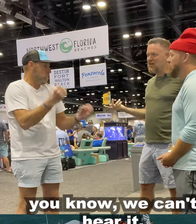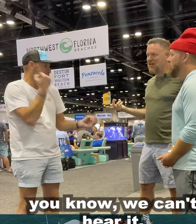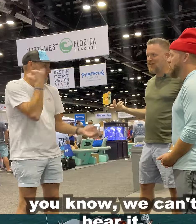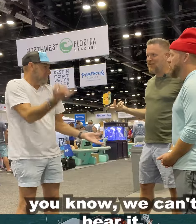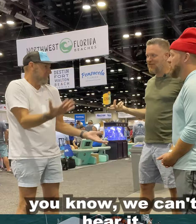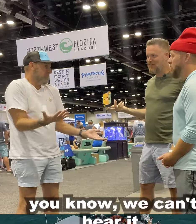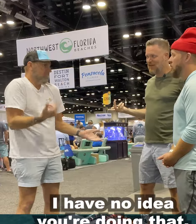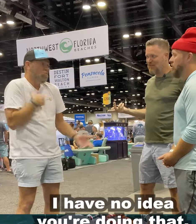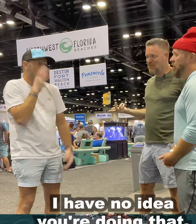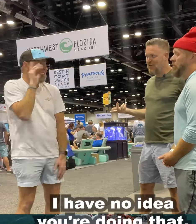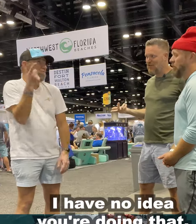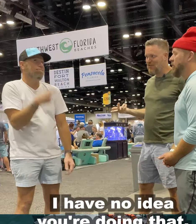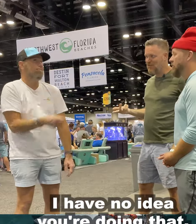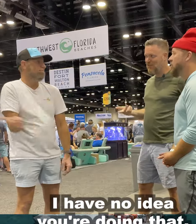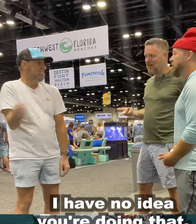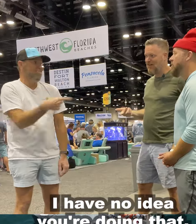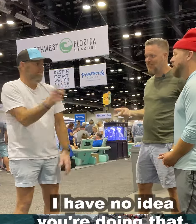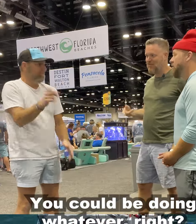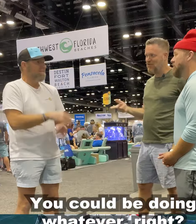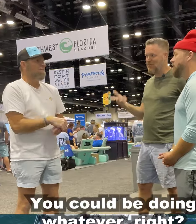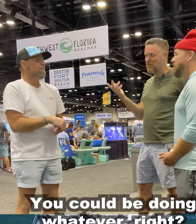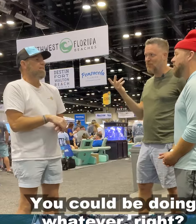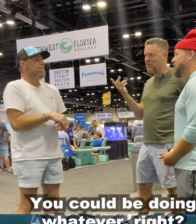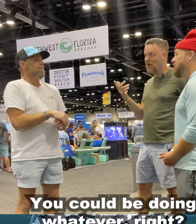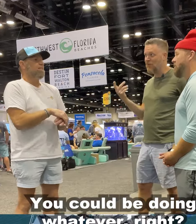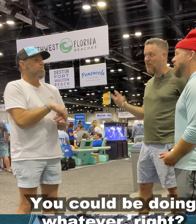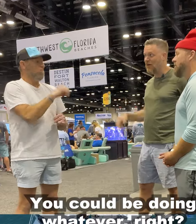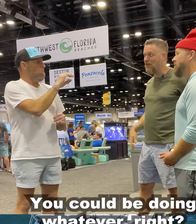we can't hear it. I have no idea you're doing that. You could be doing whatever, right?